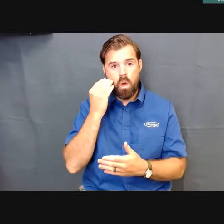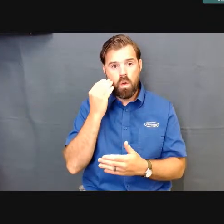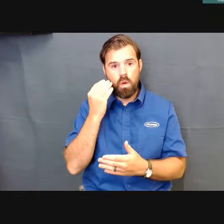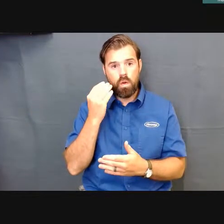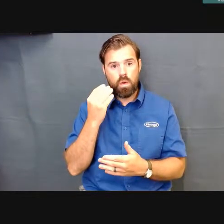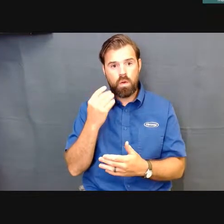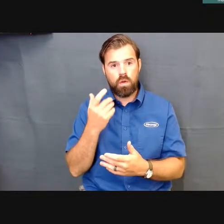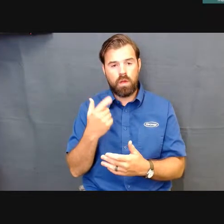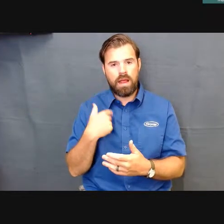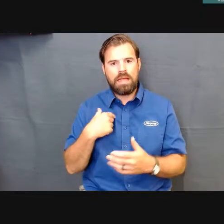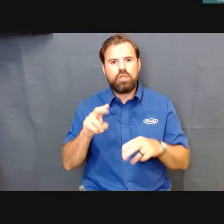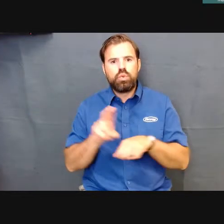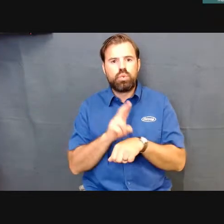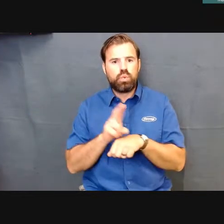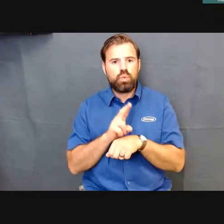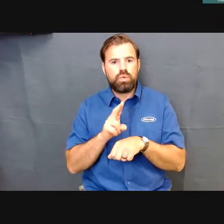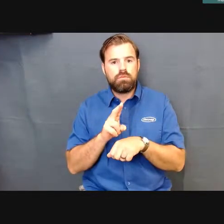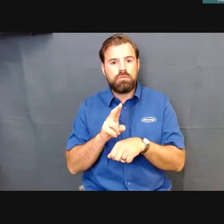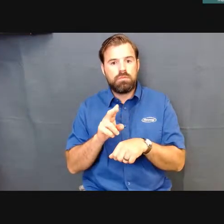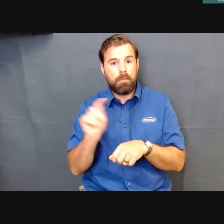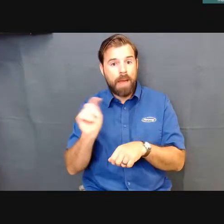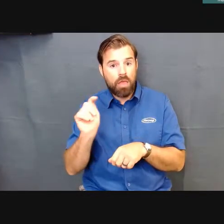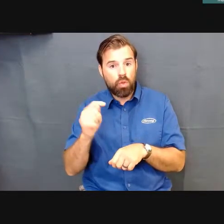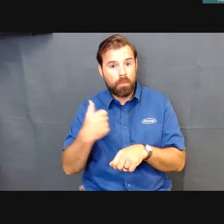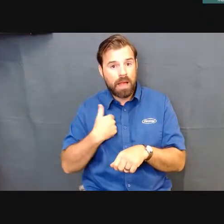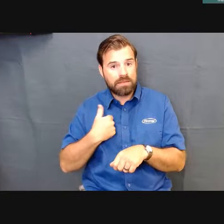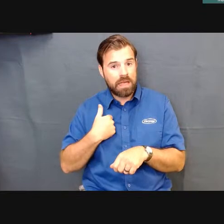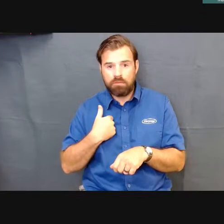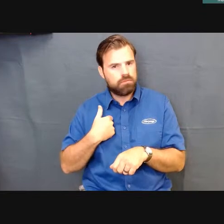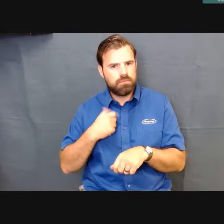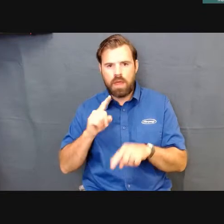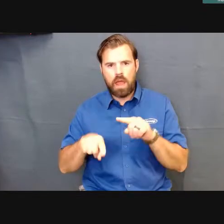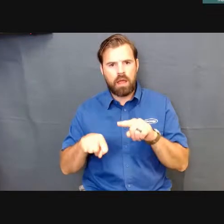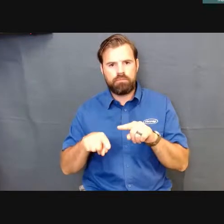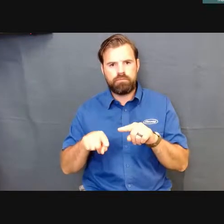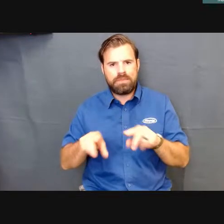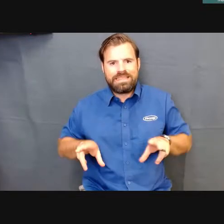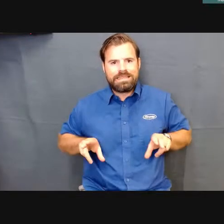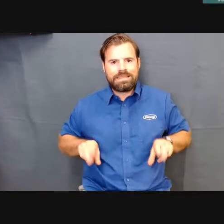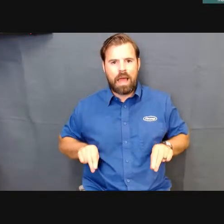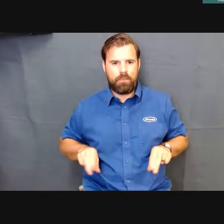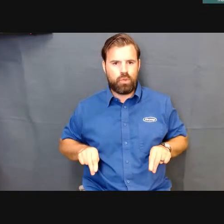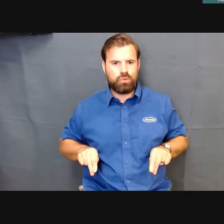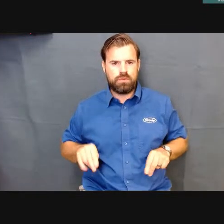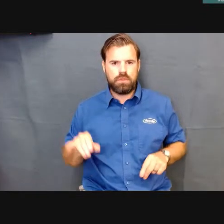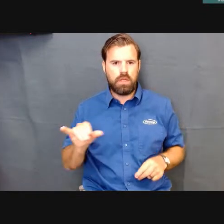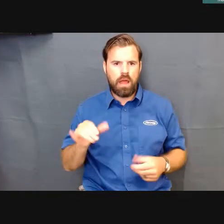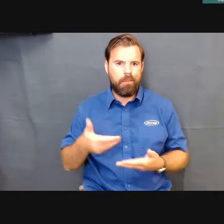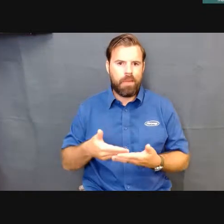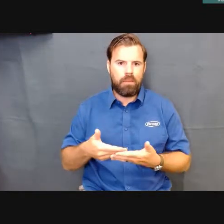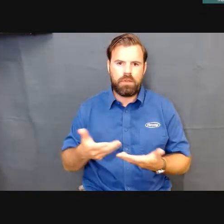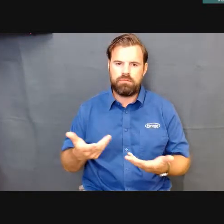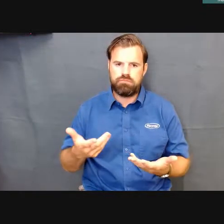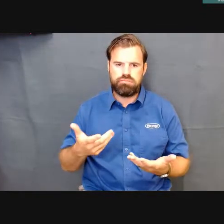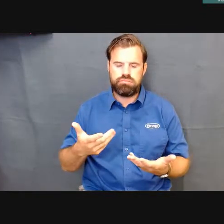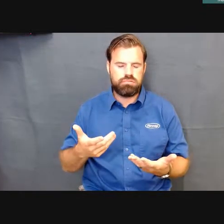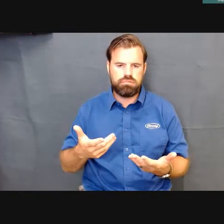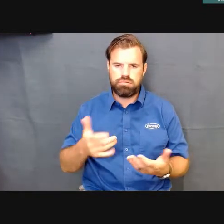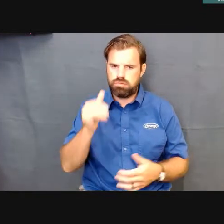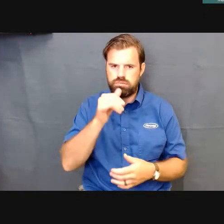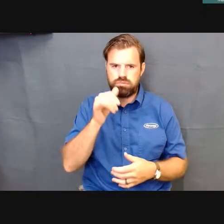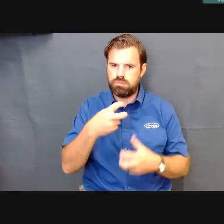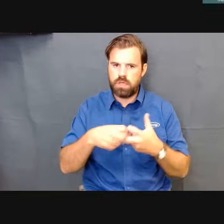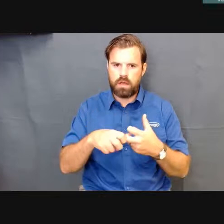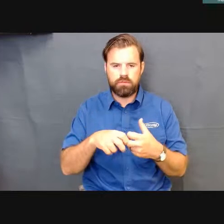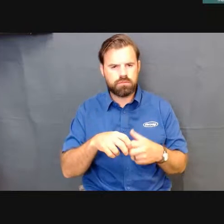in diapers. Wow. And you have, a lot's happened in 13 years. Tell us, you came out, it's